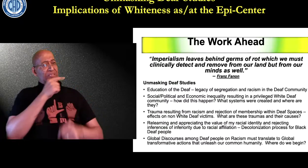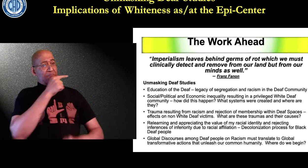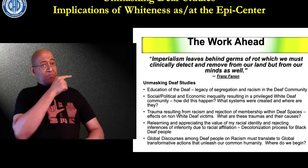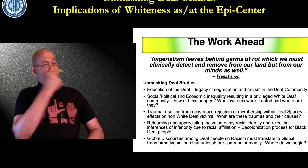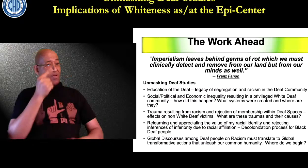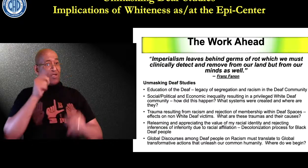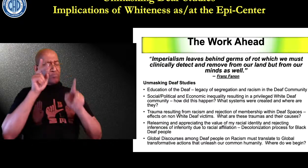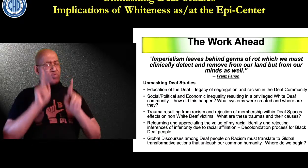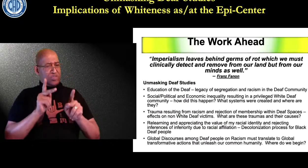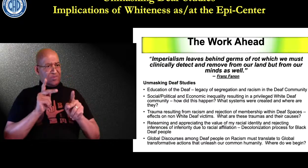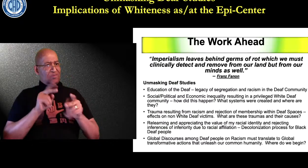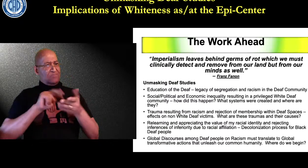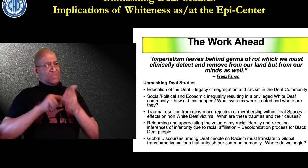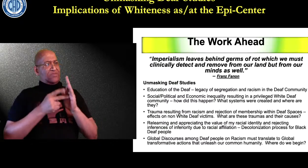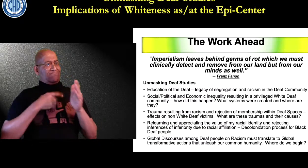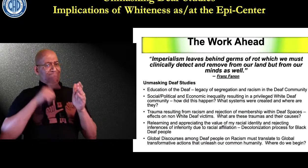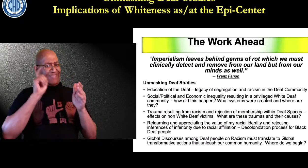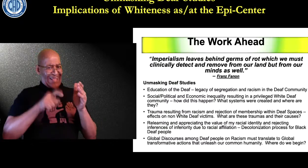community.